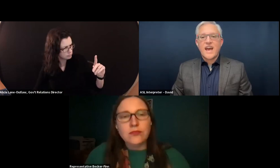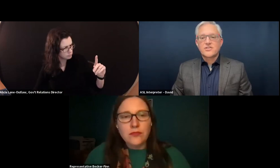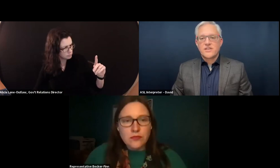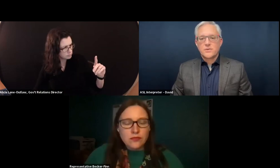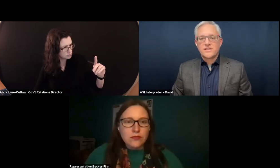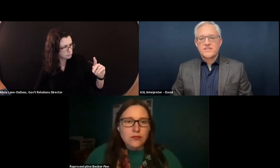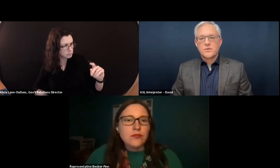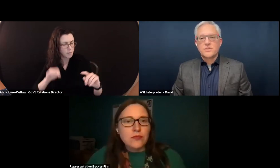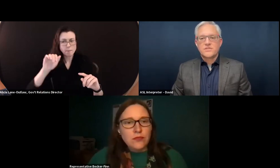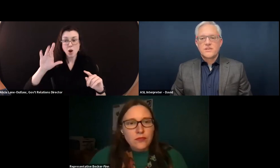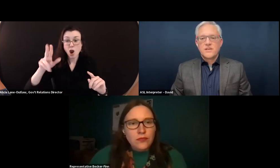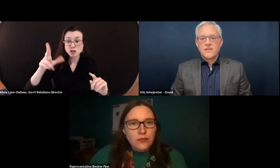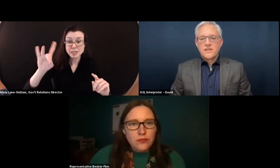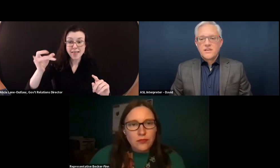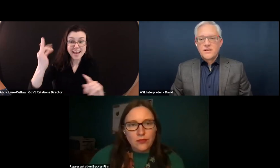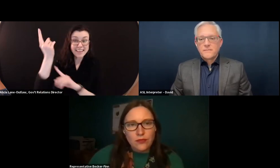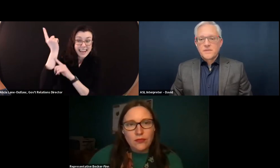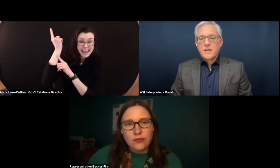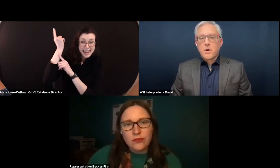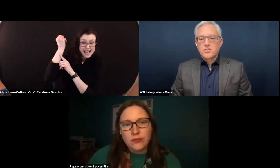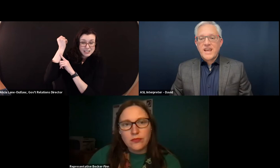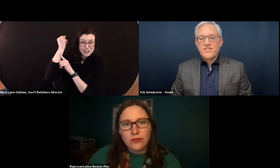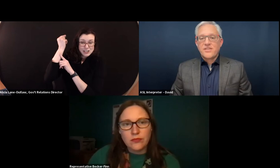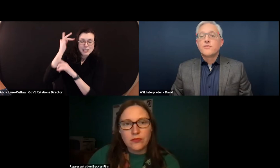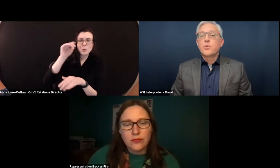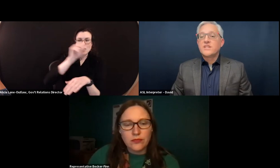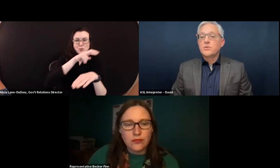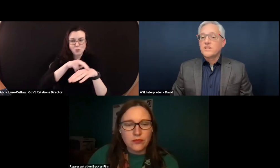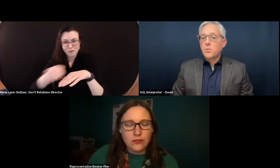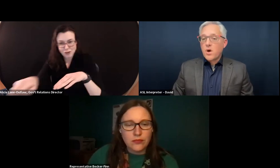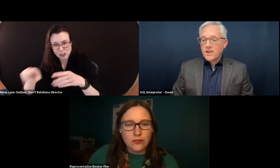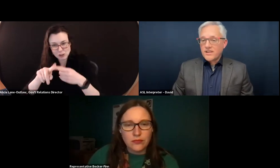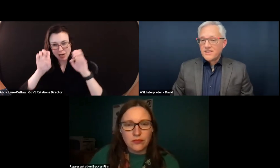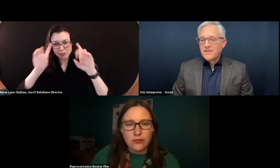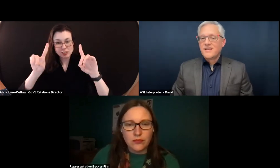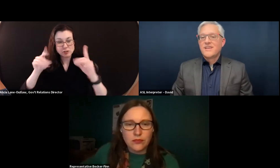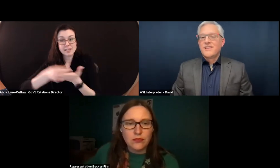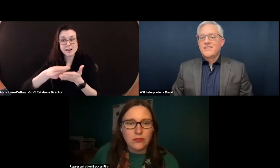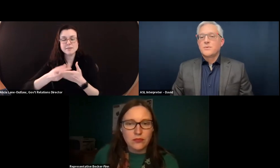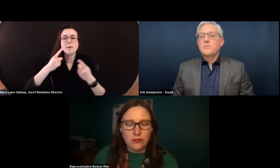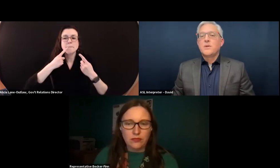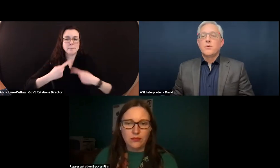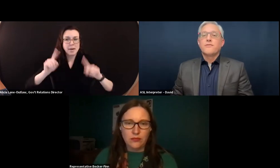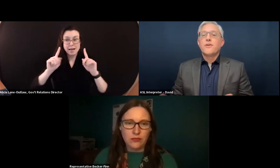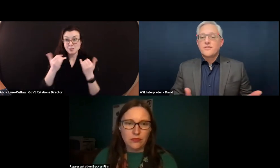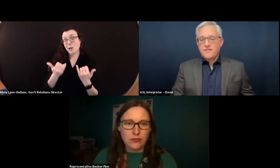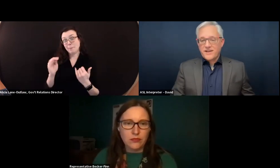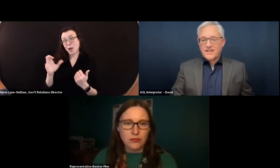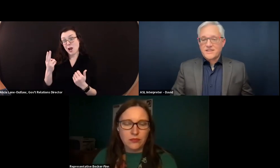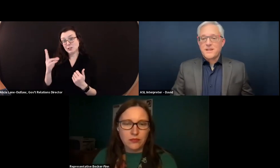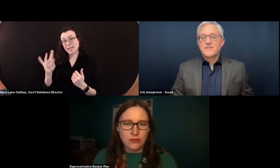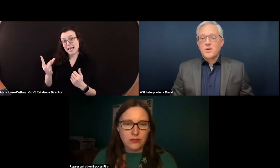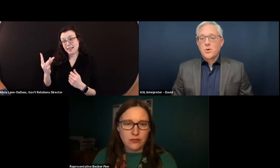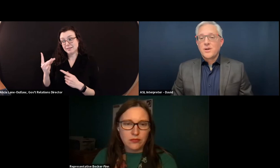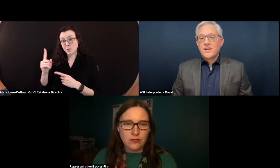last action that was listed was in March 8th of 2021, that it was to be re-referred to the